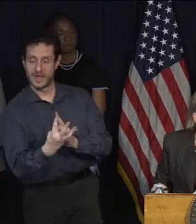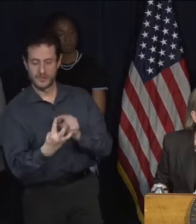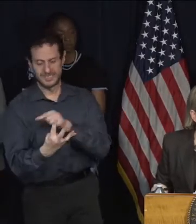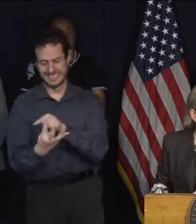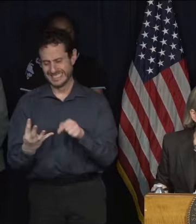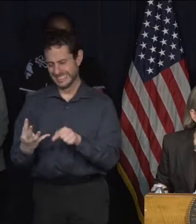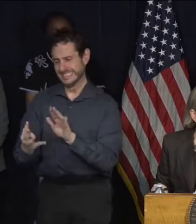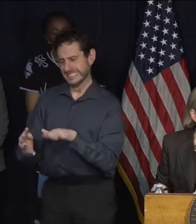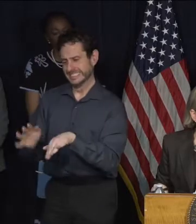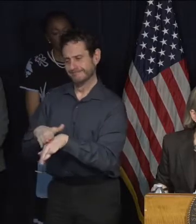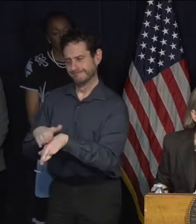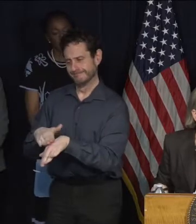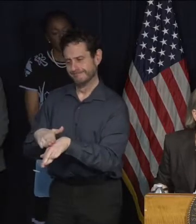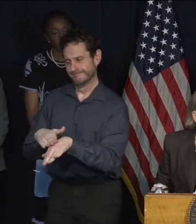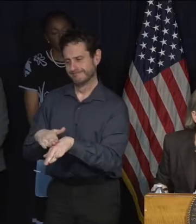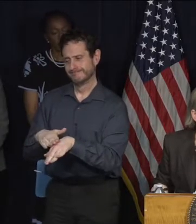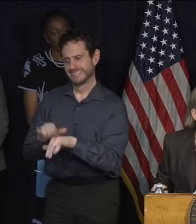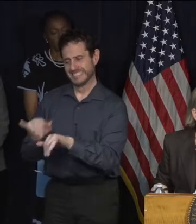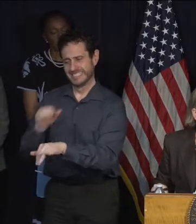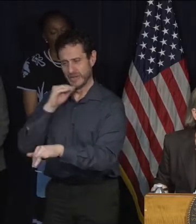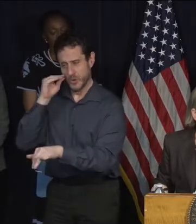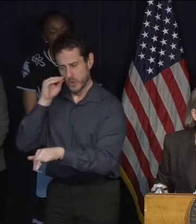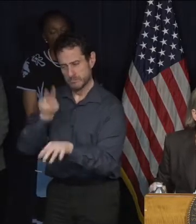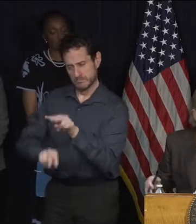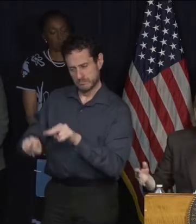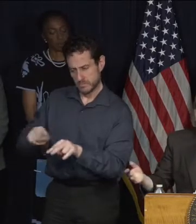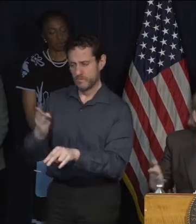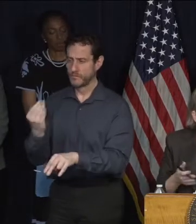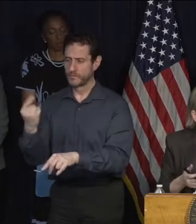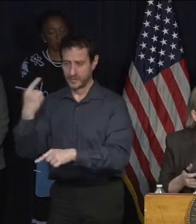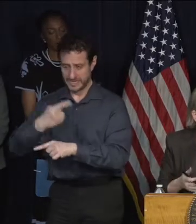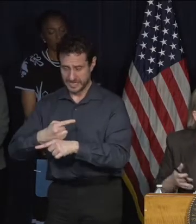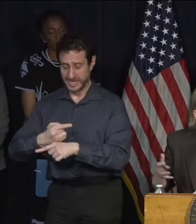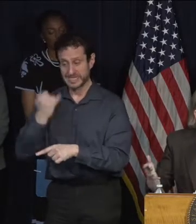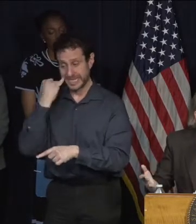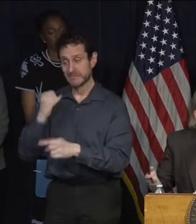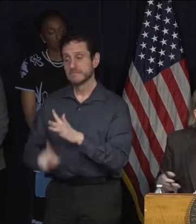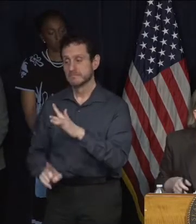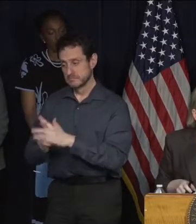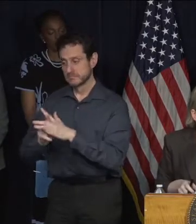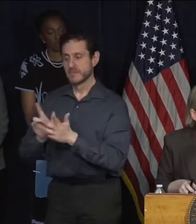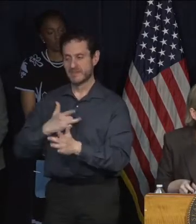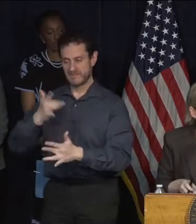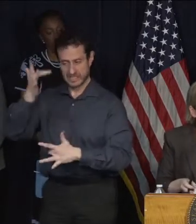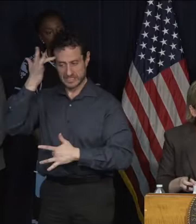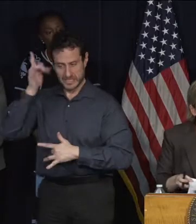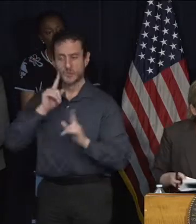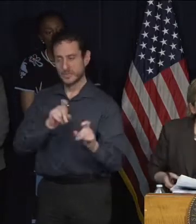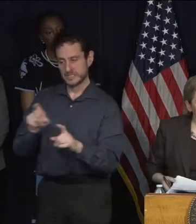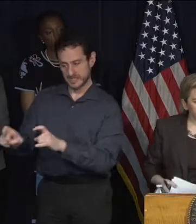we monitor them for 14 days, we test them where it's indicated. When we define another case, we go from there.